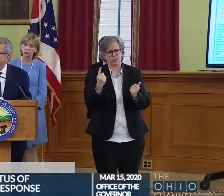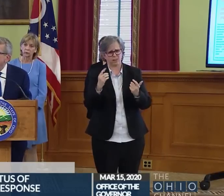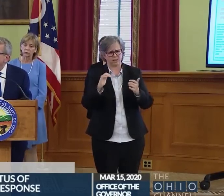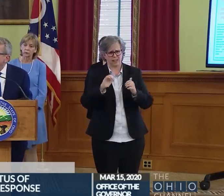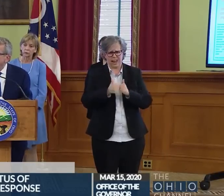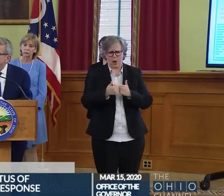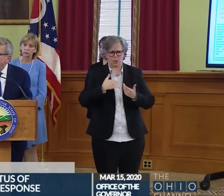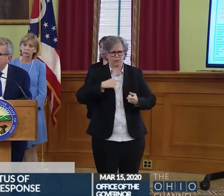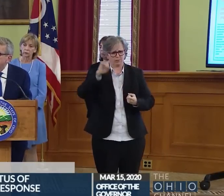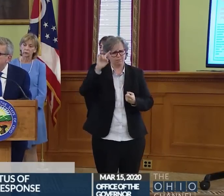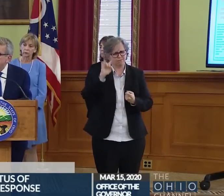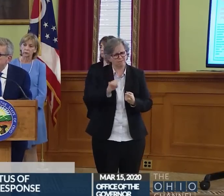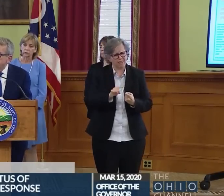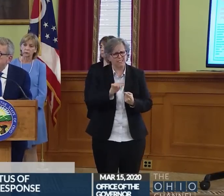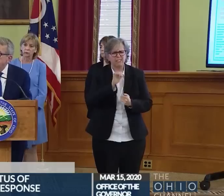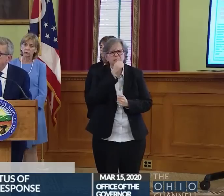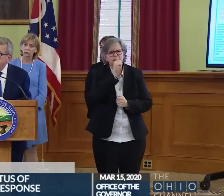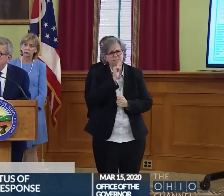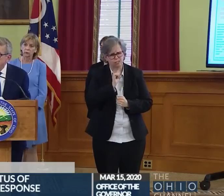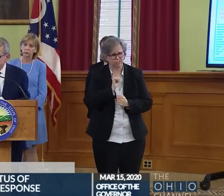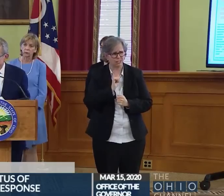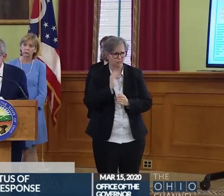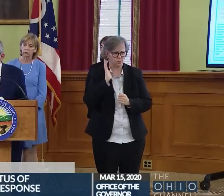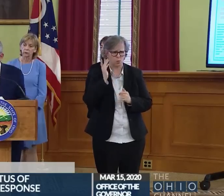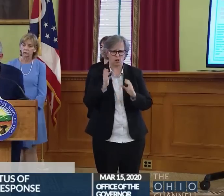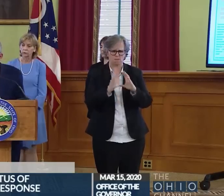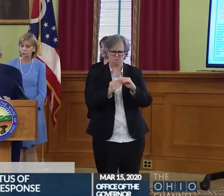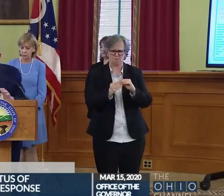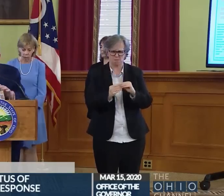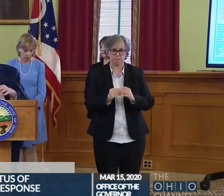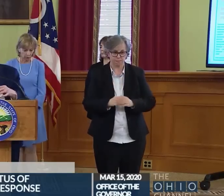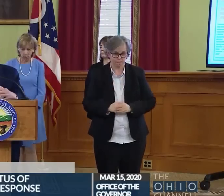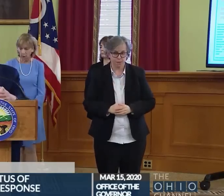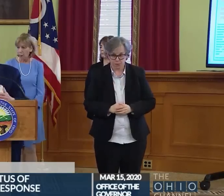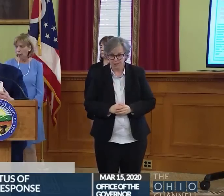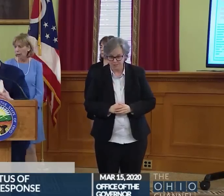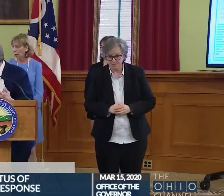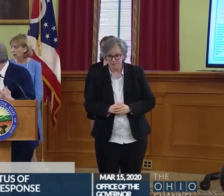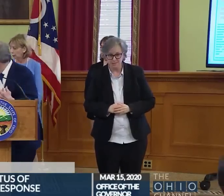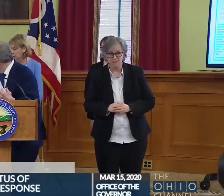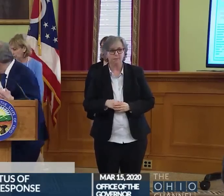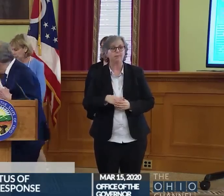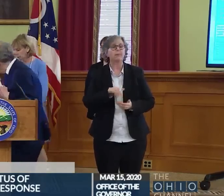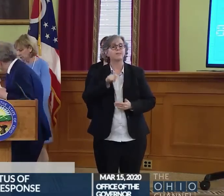suffering that will be caused by this order. Amy?